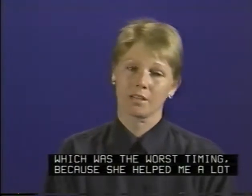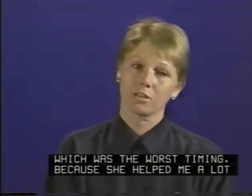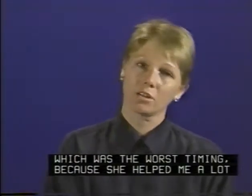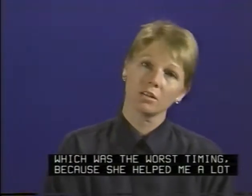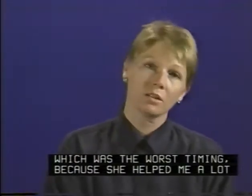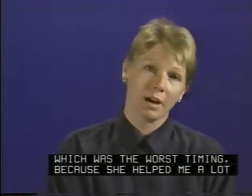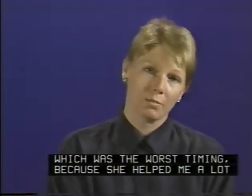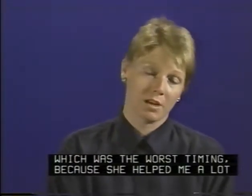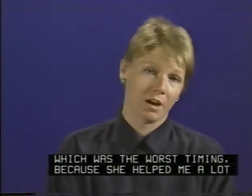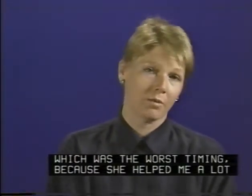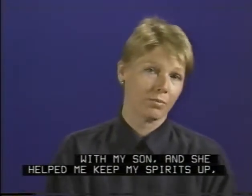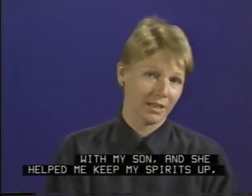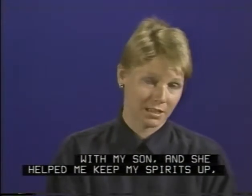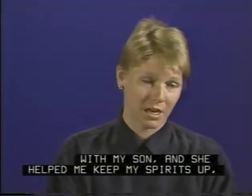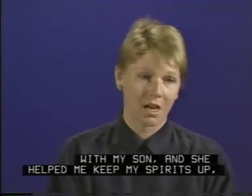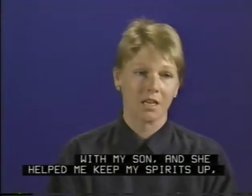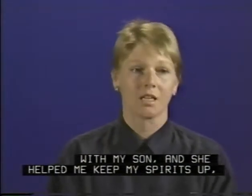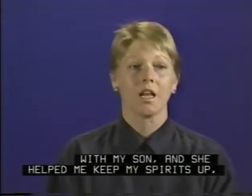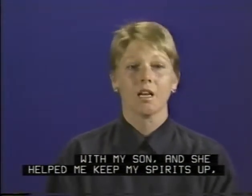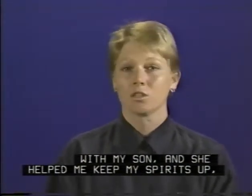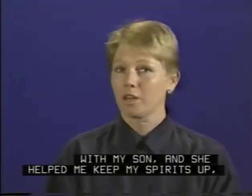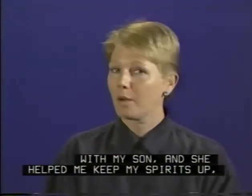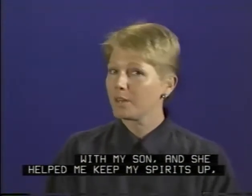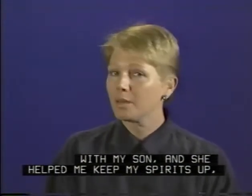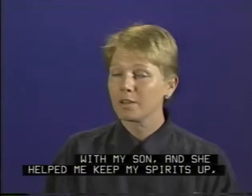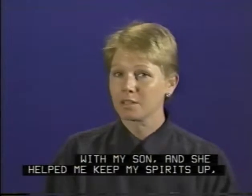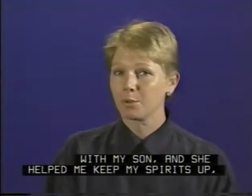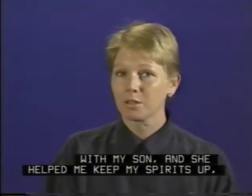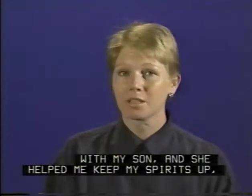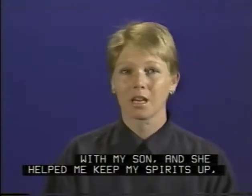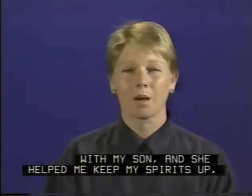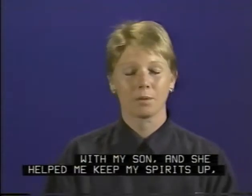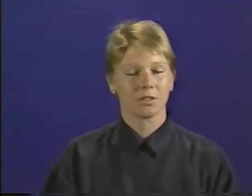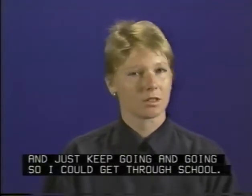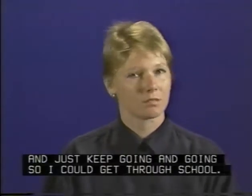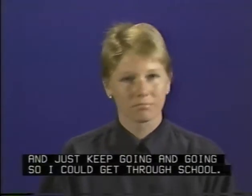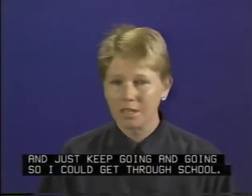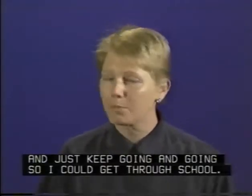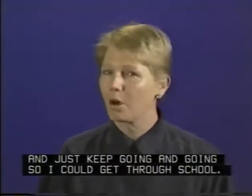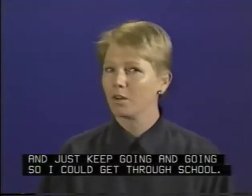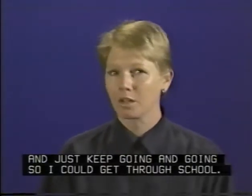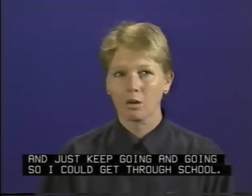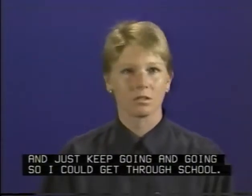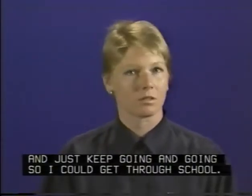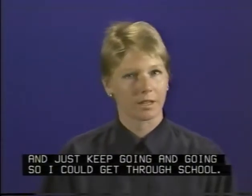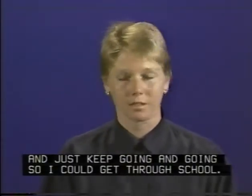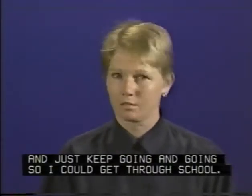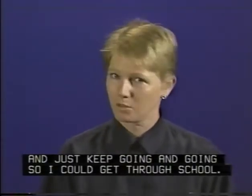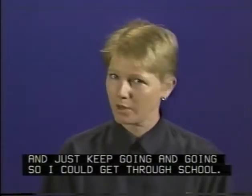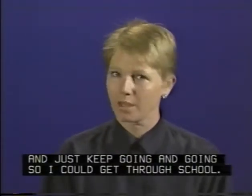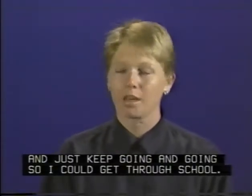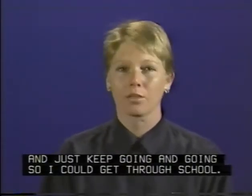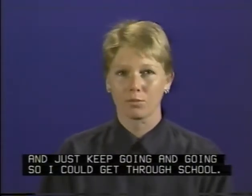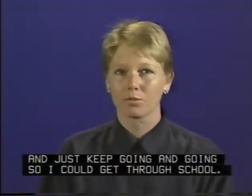she helped me a lot with my son, and she helped me keep my spirits up and just keep going and going so I could get through